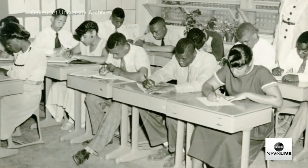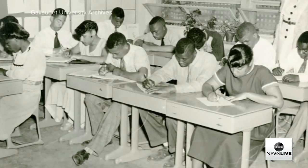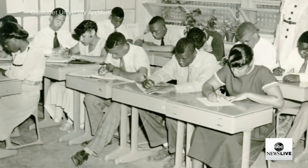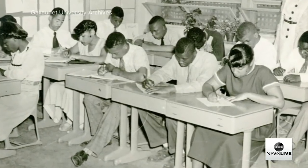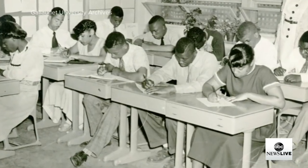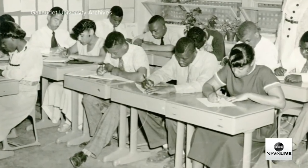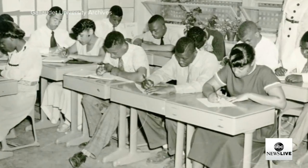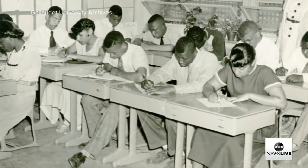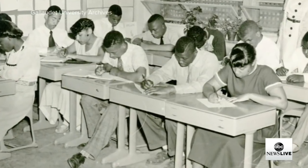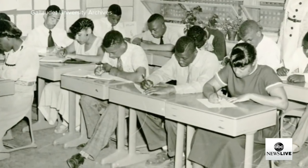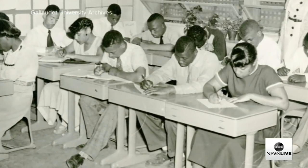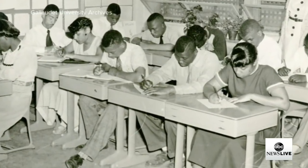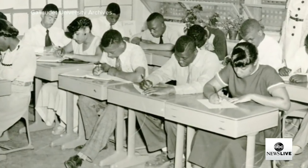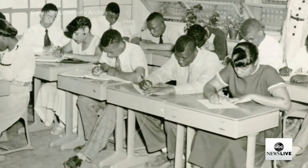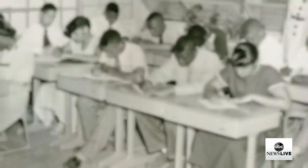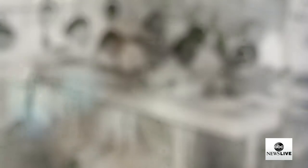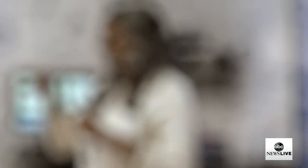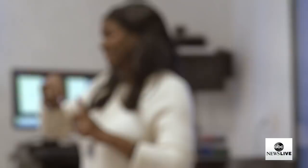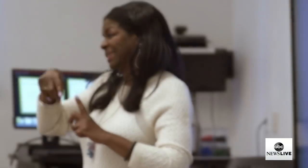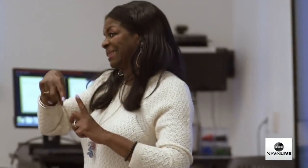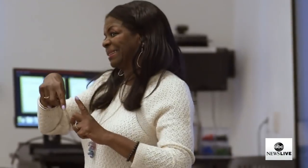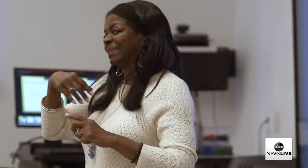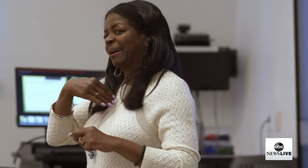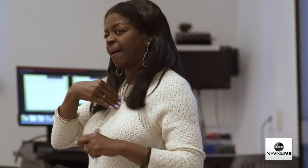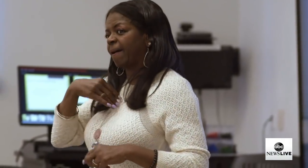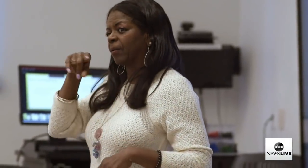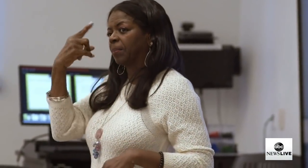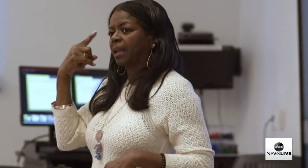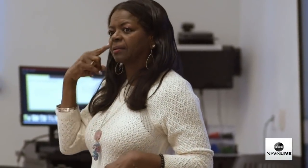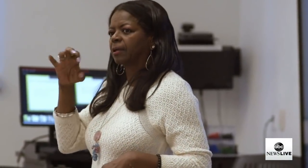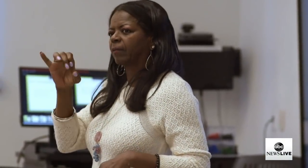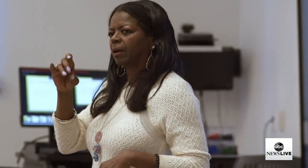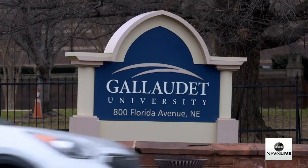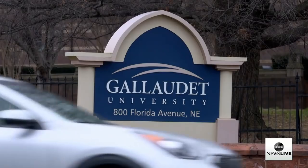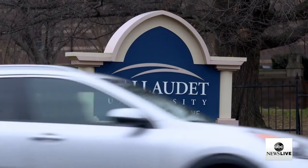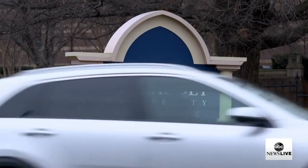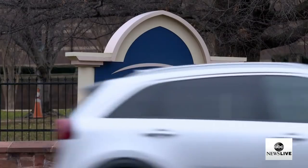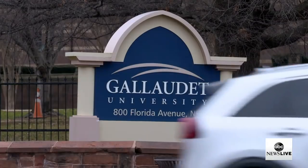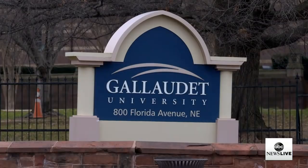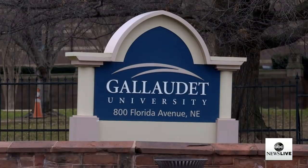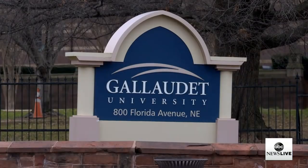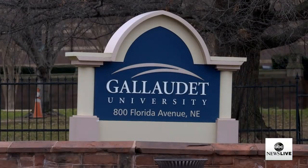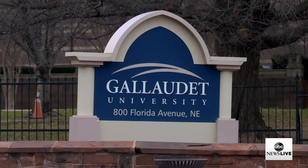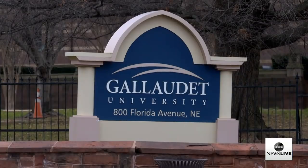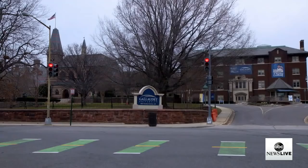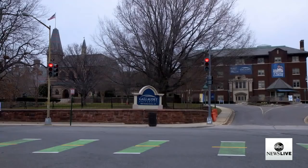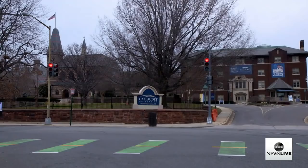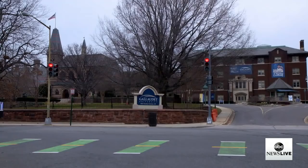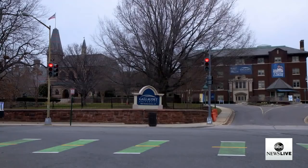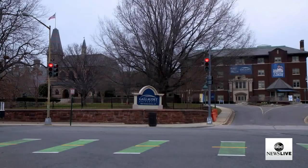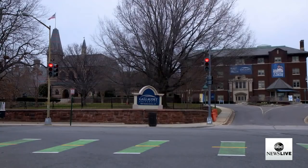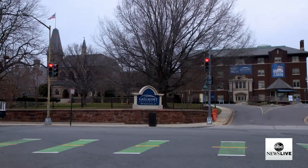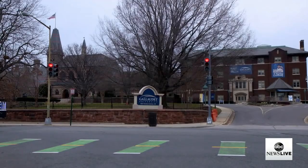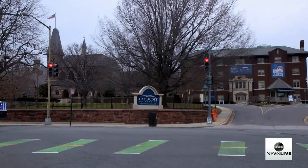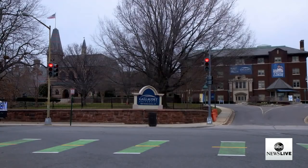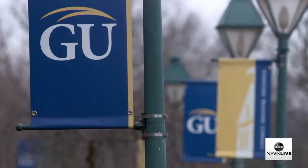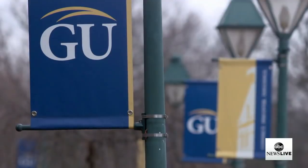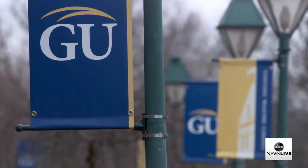their own way of communicating. Dr. Carolyn McCaskill is a professor at Gallaudet, the prestigious university for the